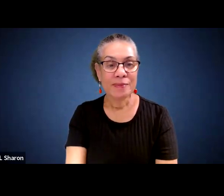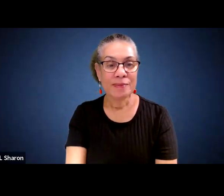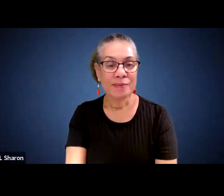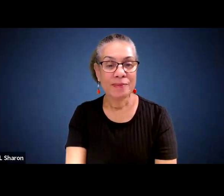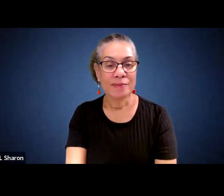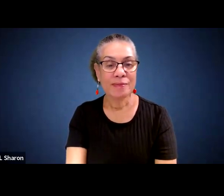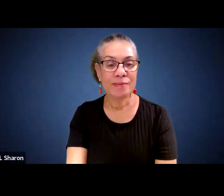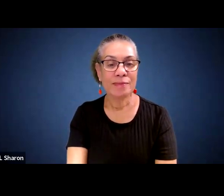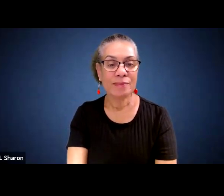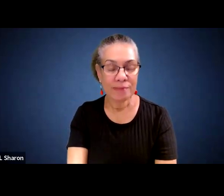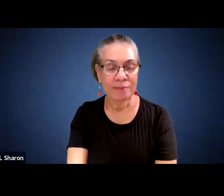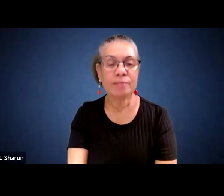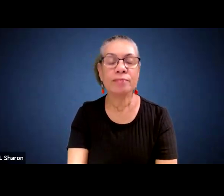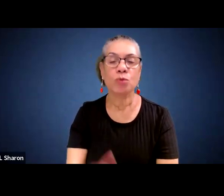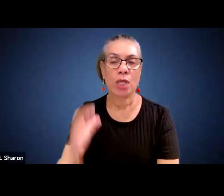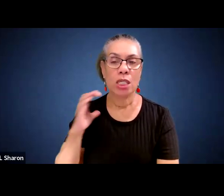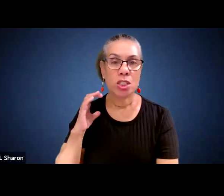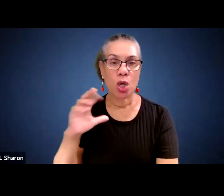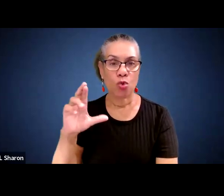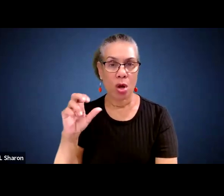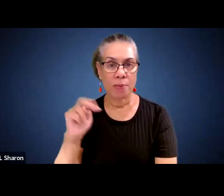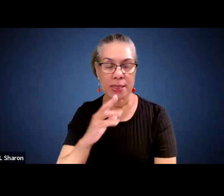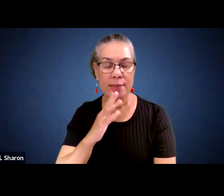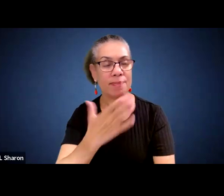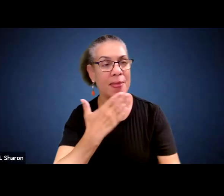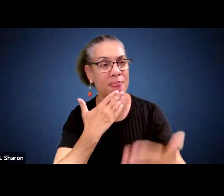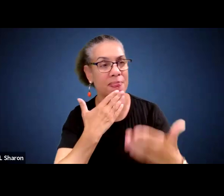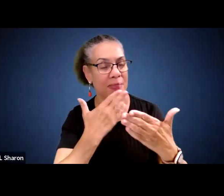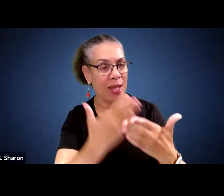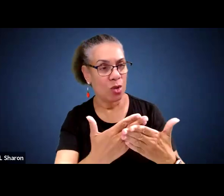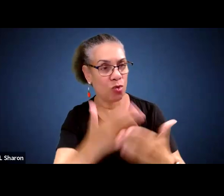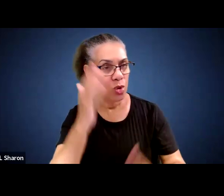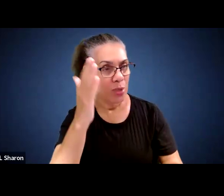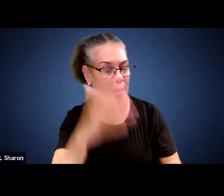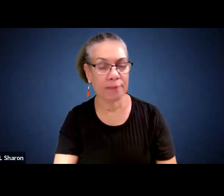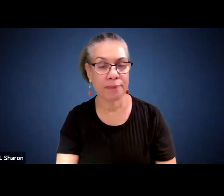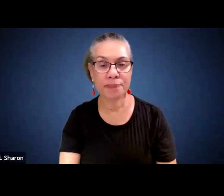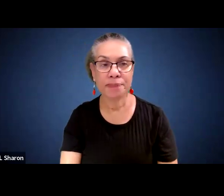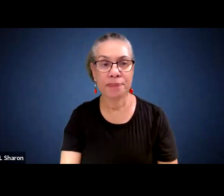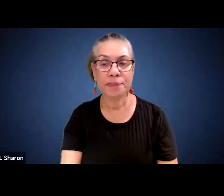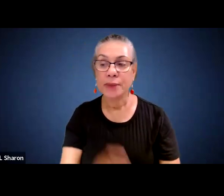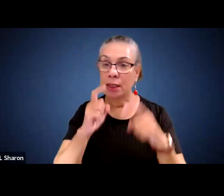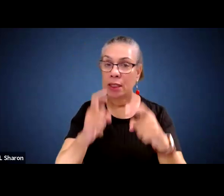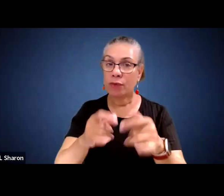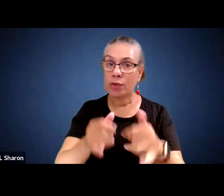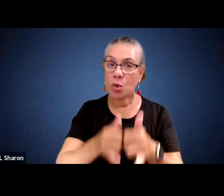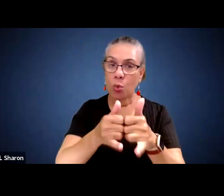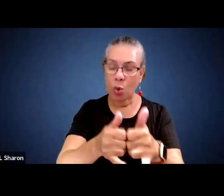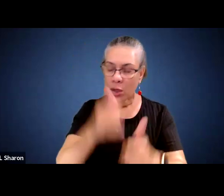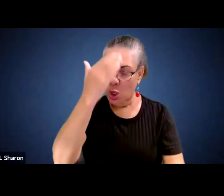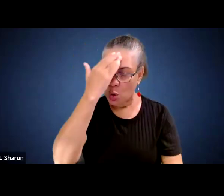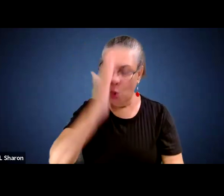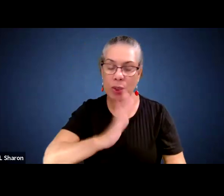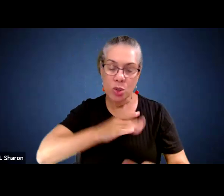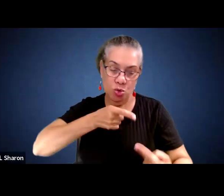Thank you for the presentation. Given the award, and knowing the struggles that you have